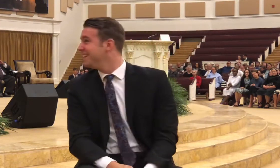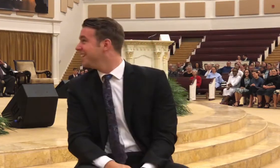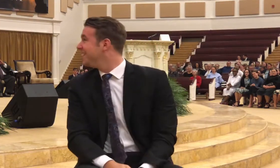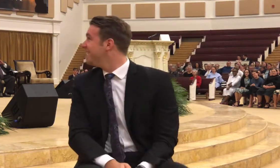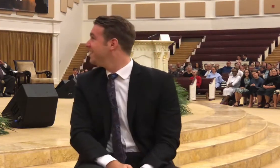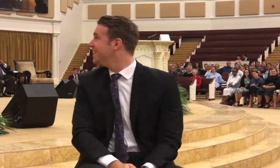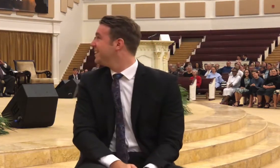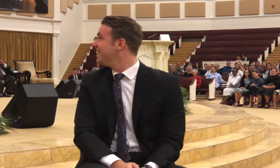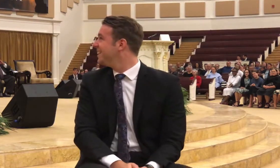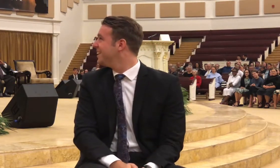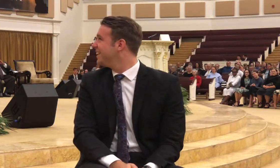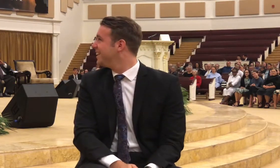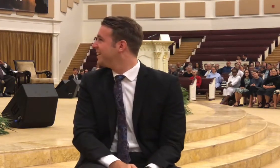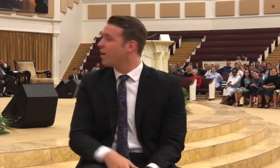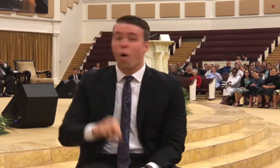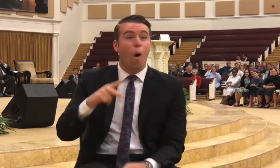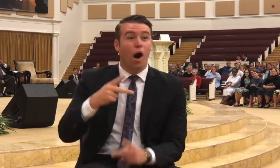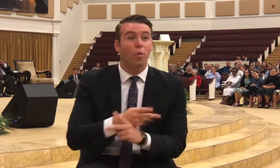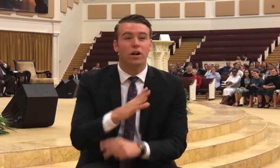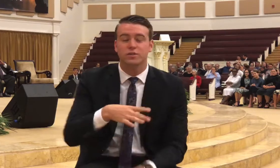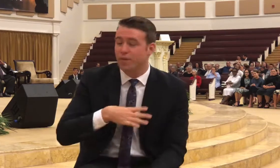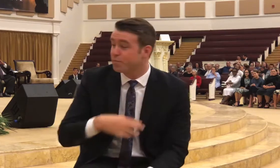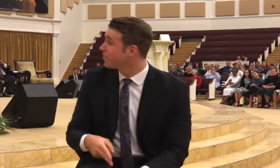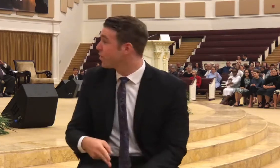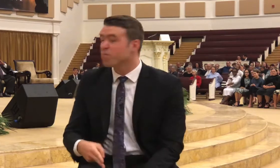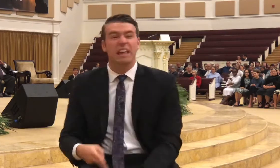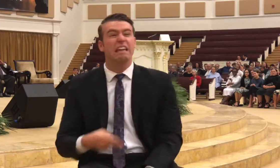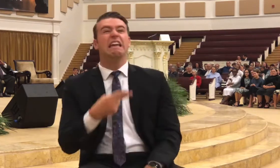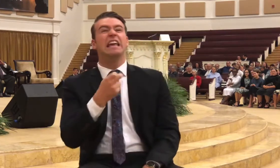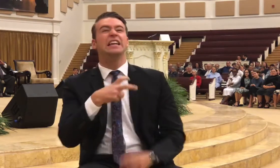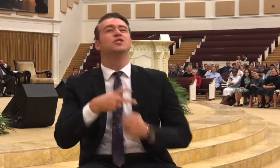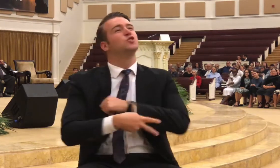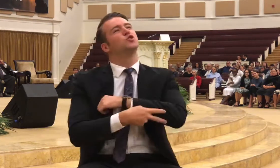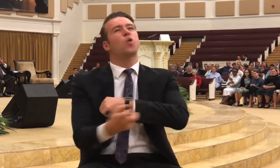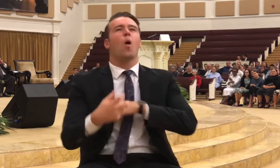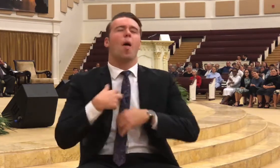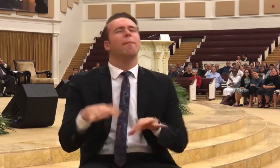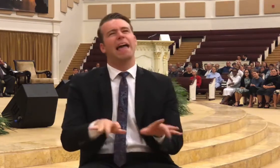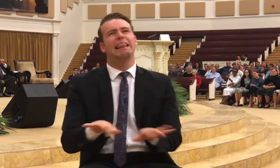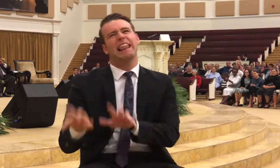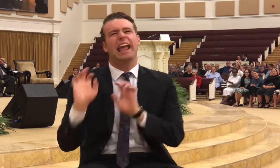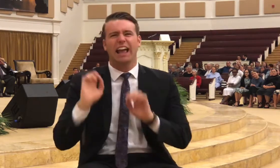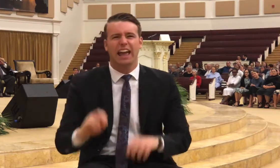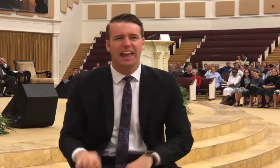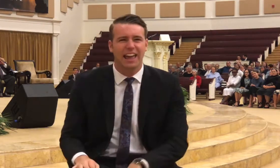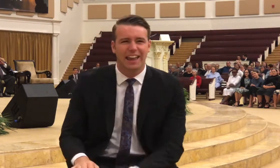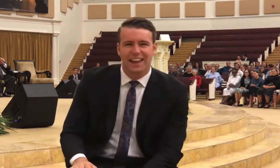Or worse, in this account, he stole my lick.